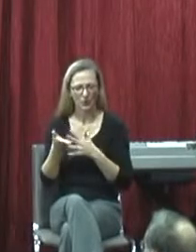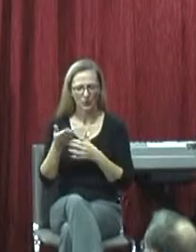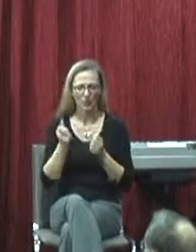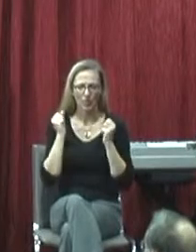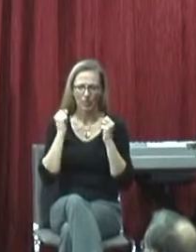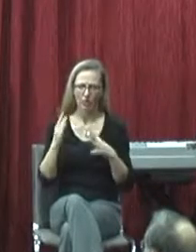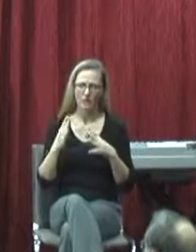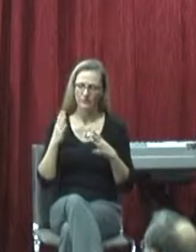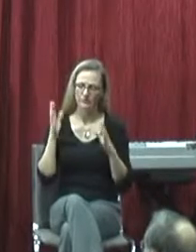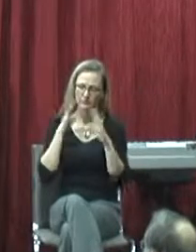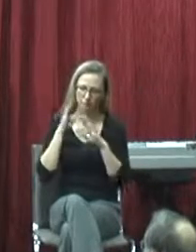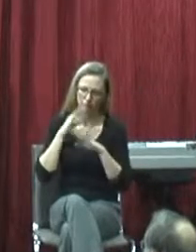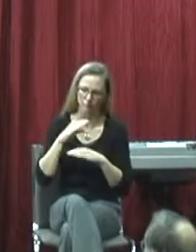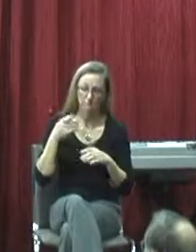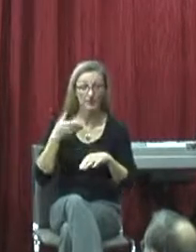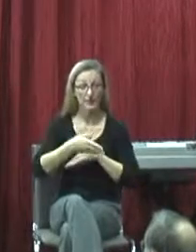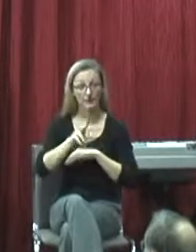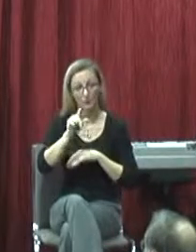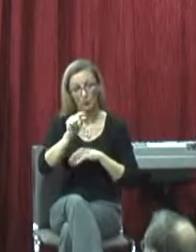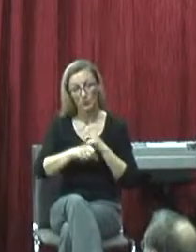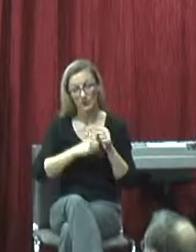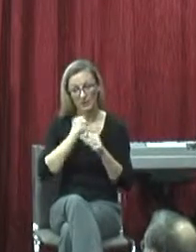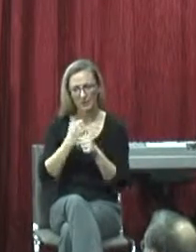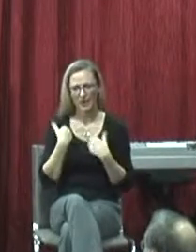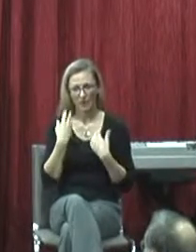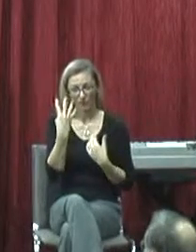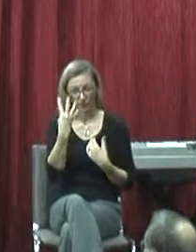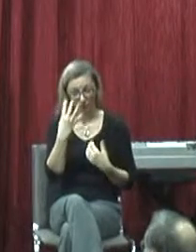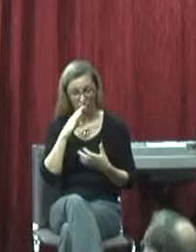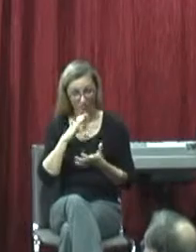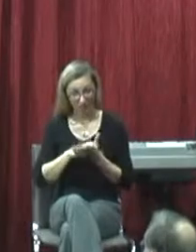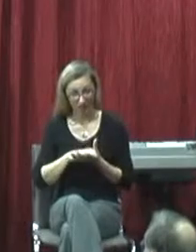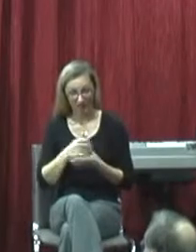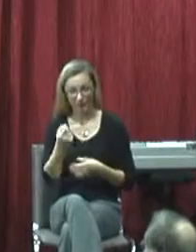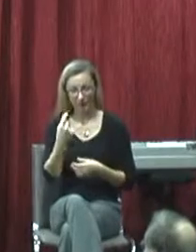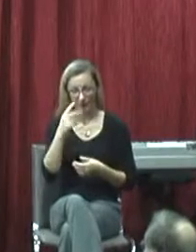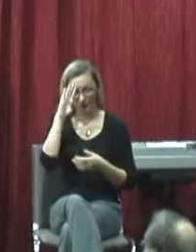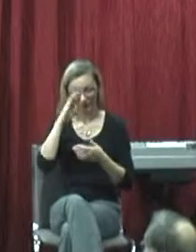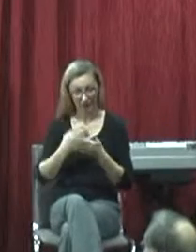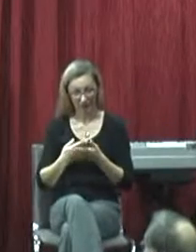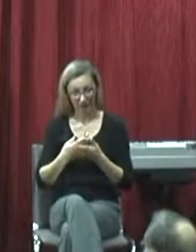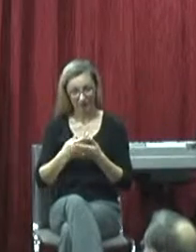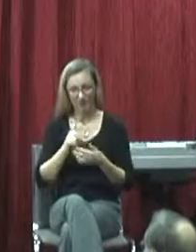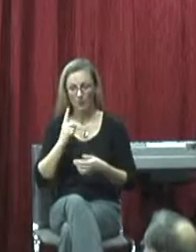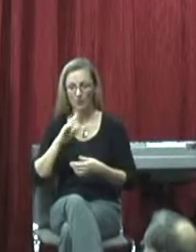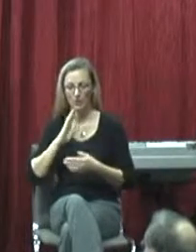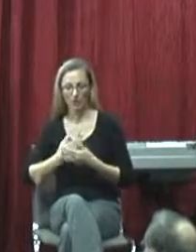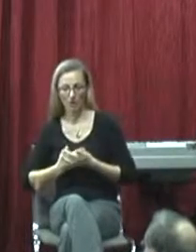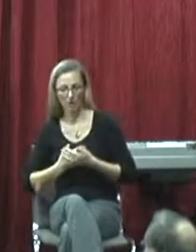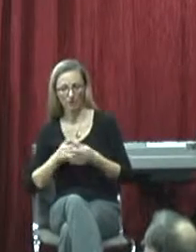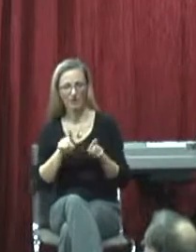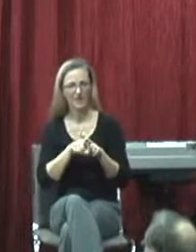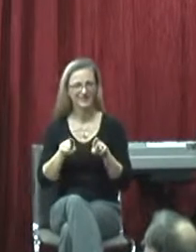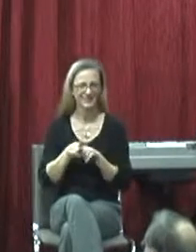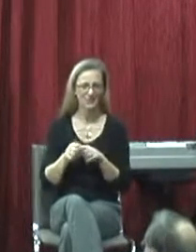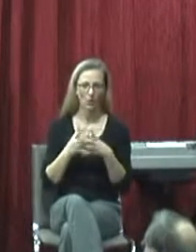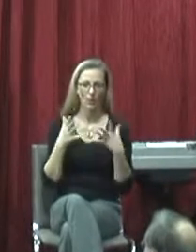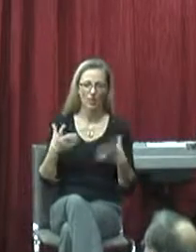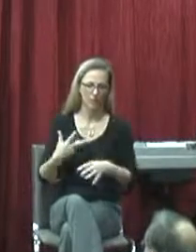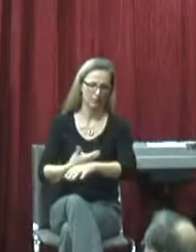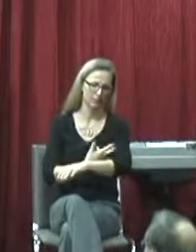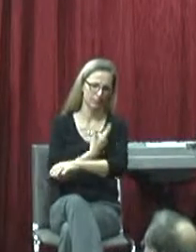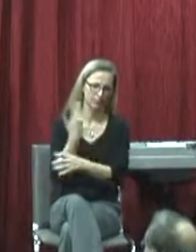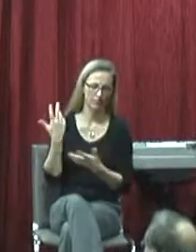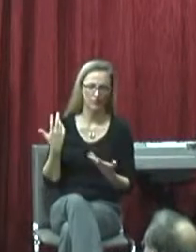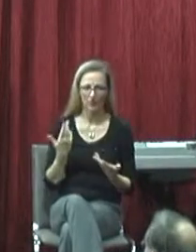20 years, he ended up with four wives, 11 sons and a daughter, and lots of flocks and herds. He had prospered